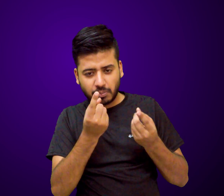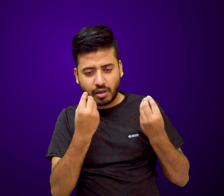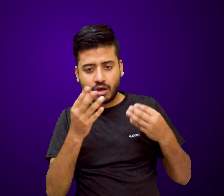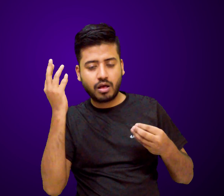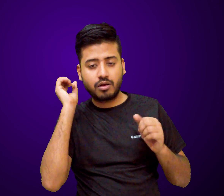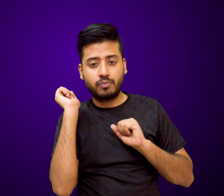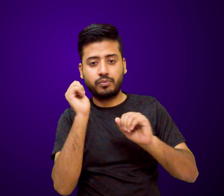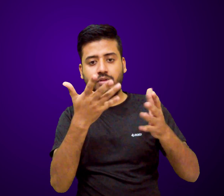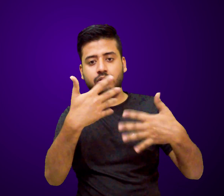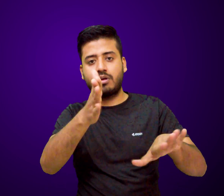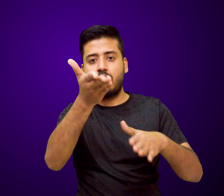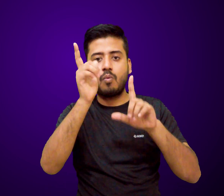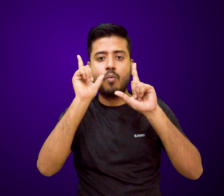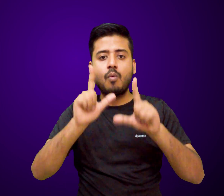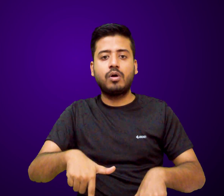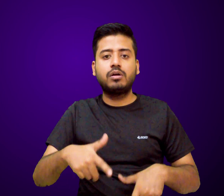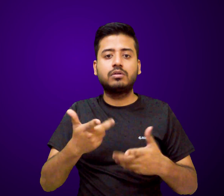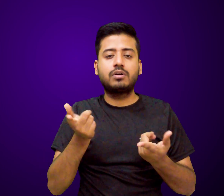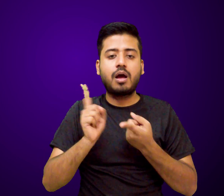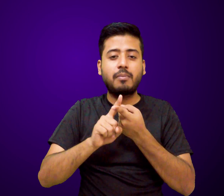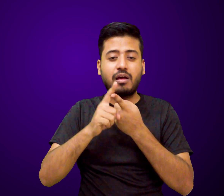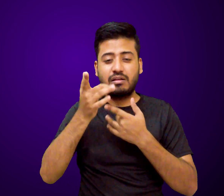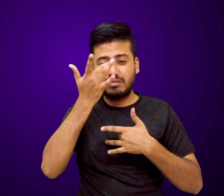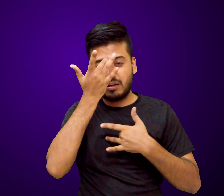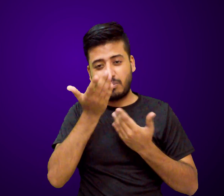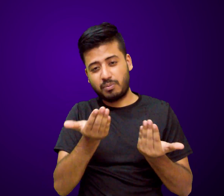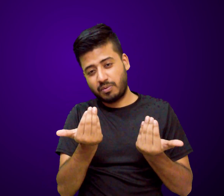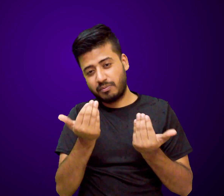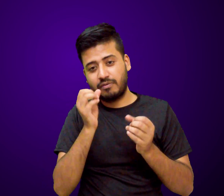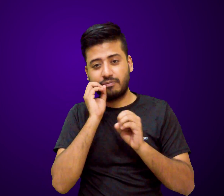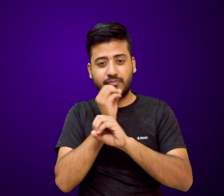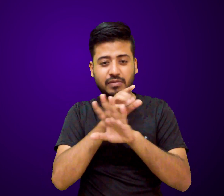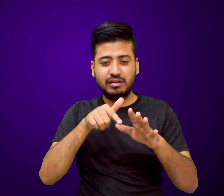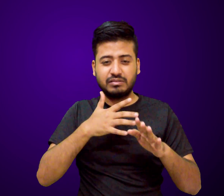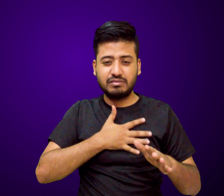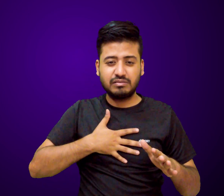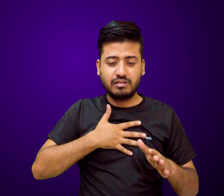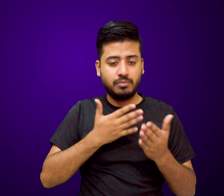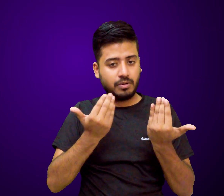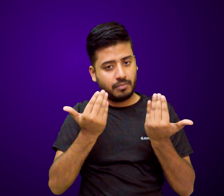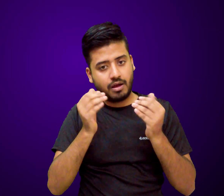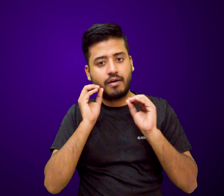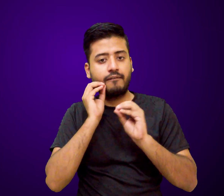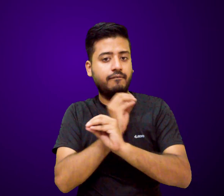bottom line: sprouted potatoes contain higher levels of glycoalkaloids, which